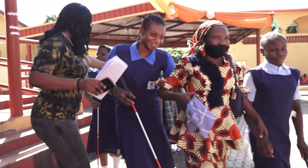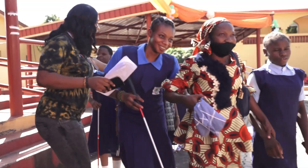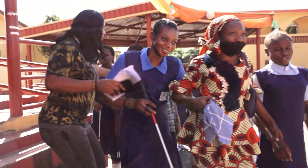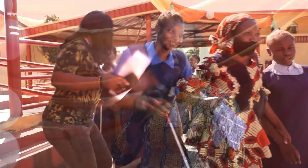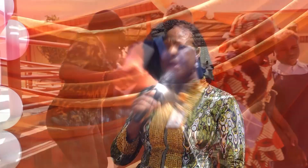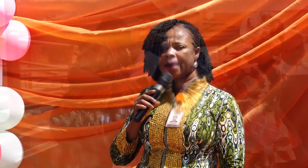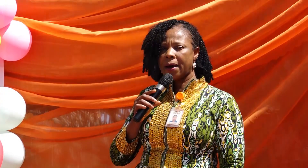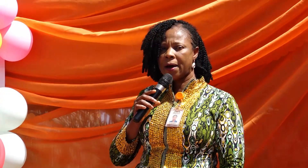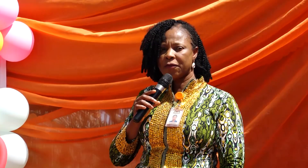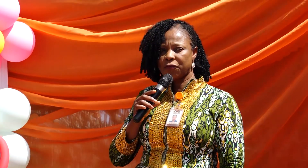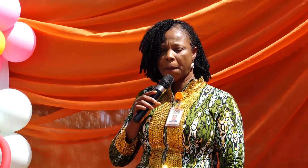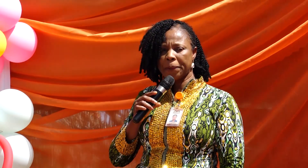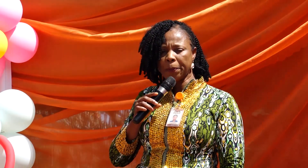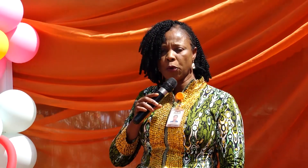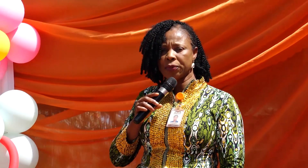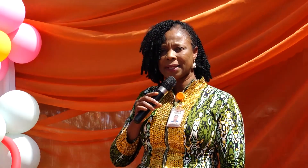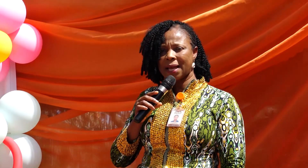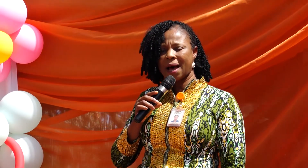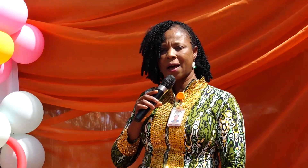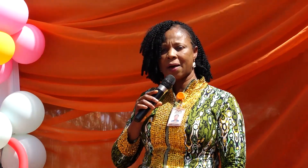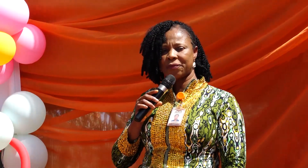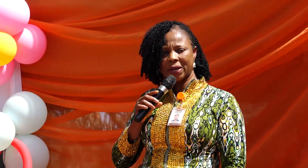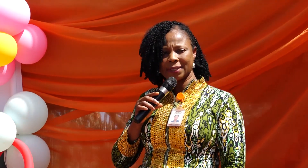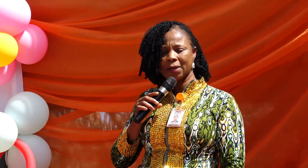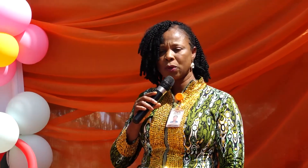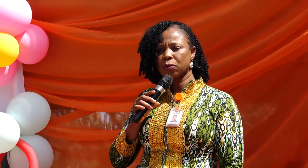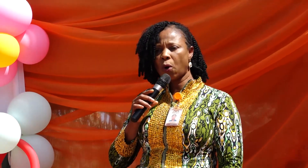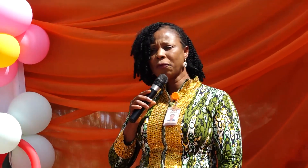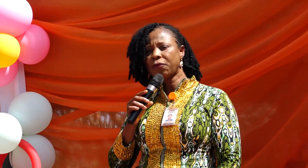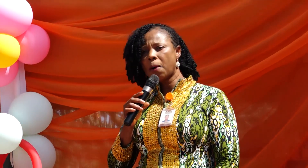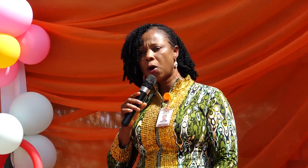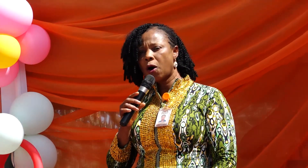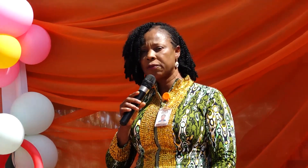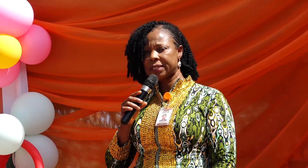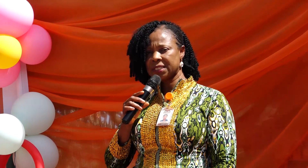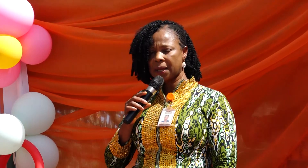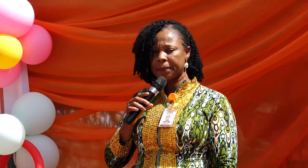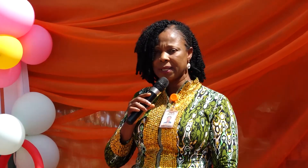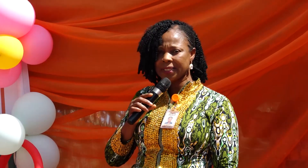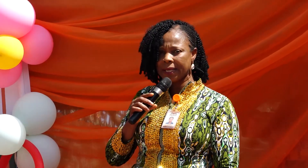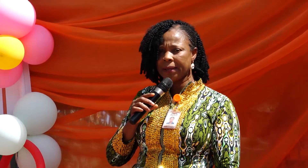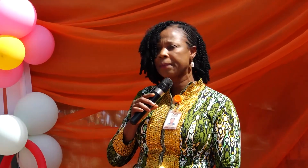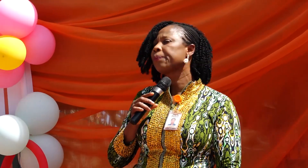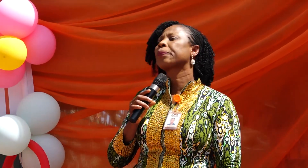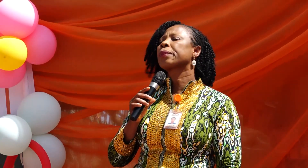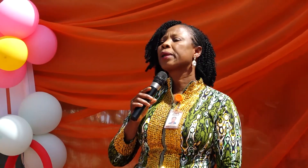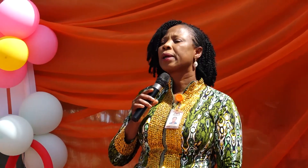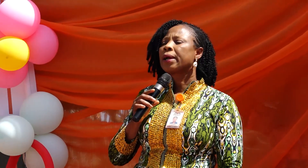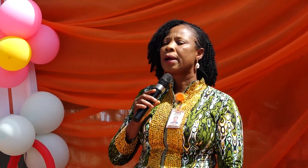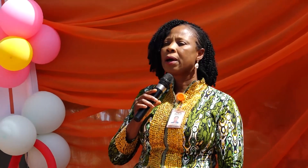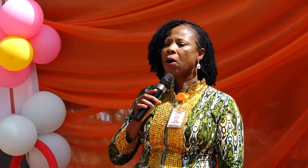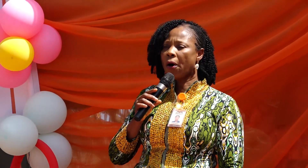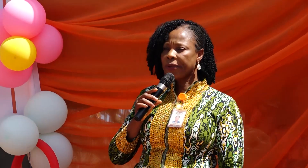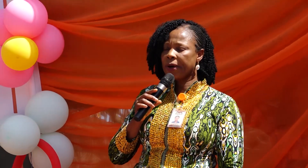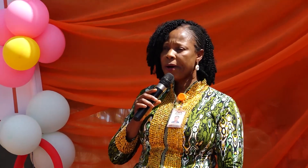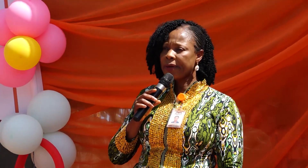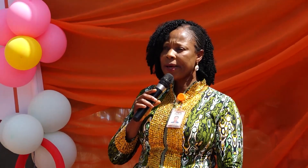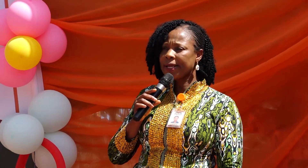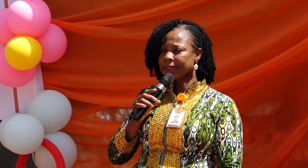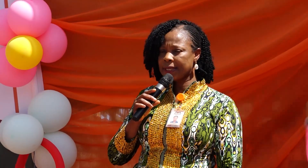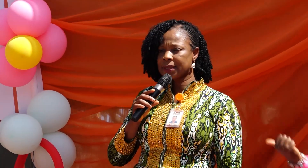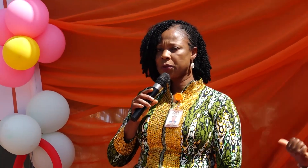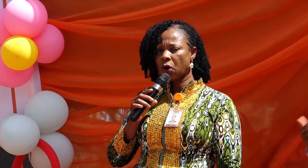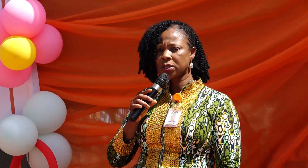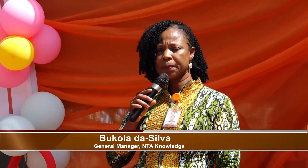Accessible and Equitable World. For people that are affected with one form of disability or the